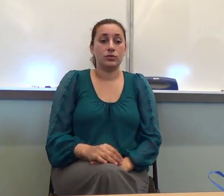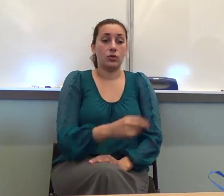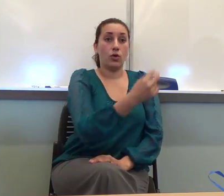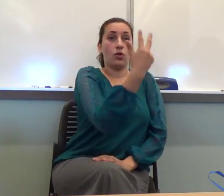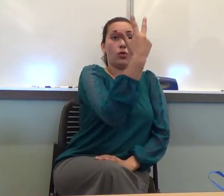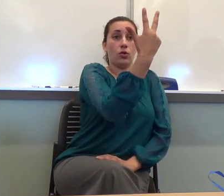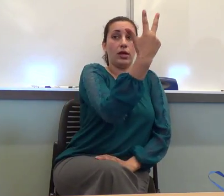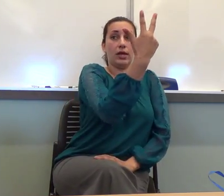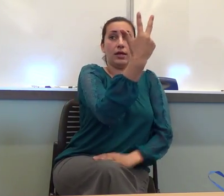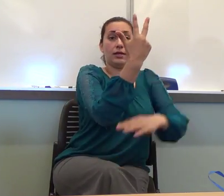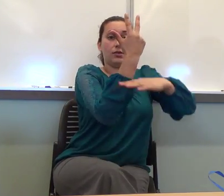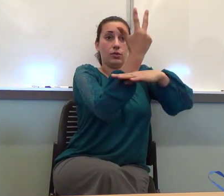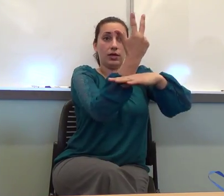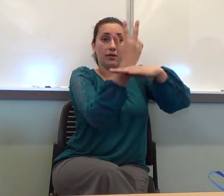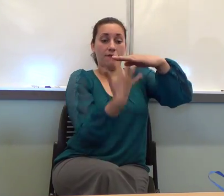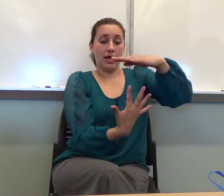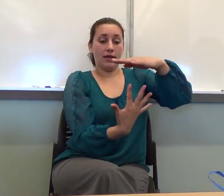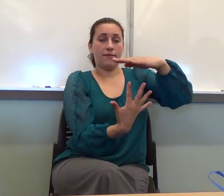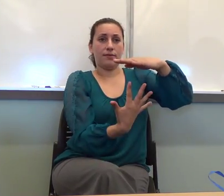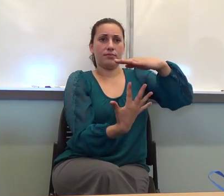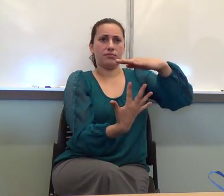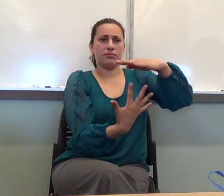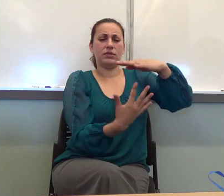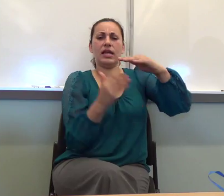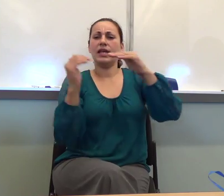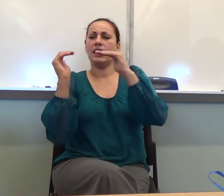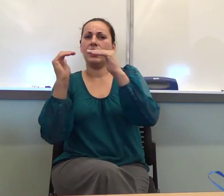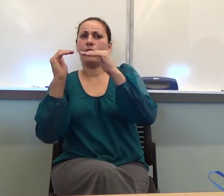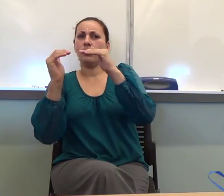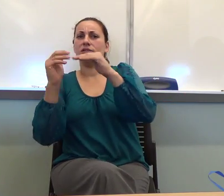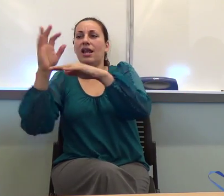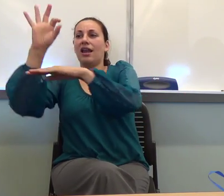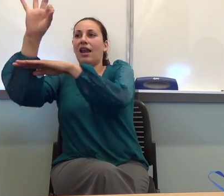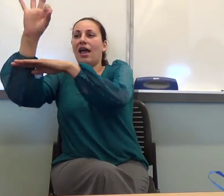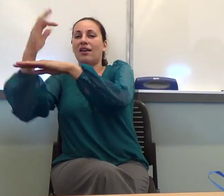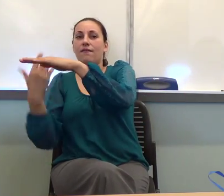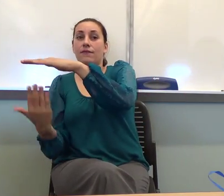5 and see if it's really equal to the ratio of 9 to 15.